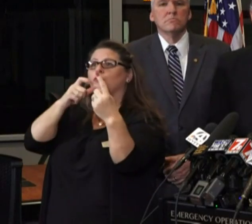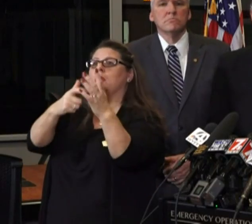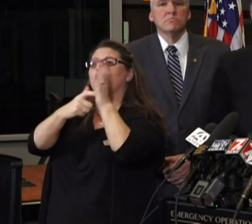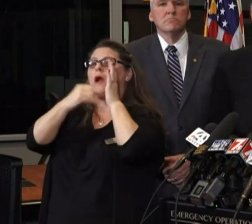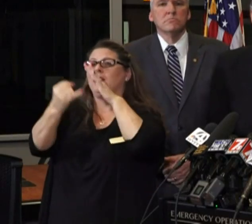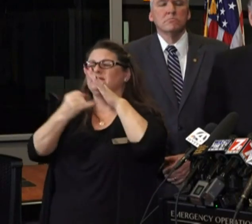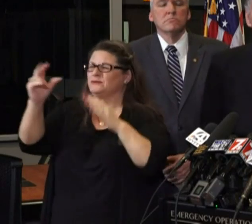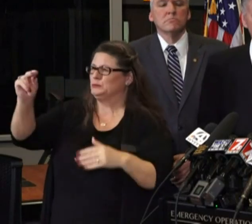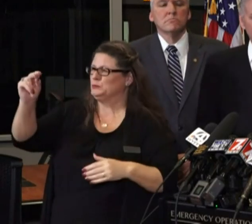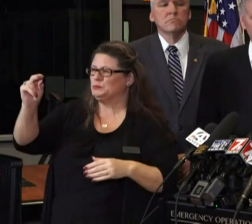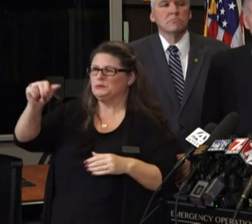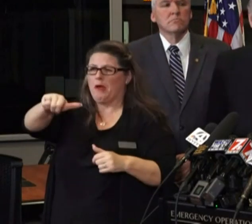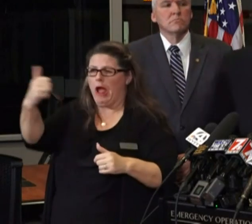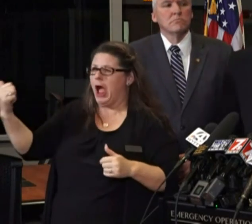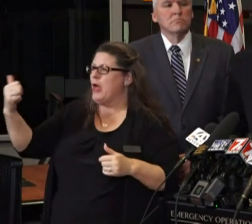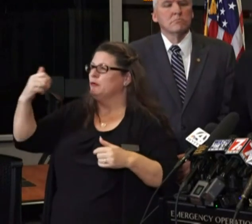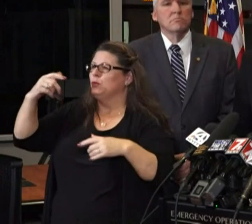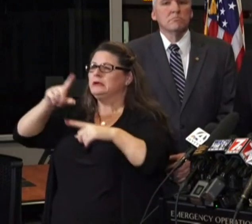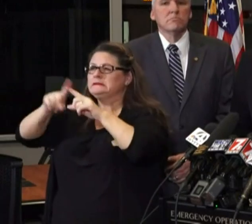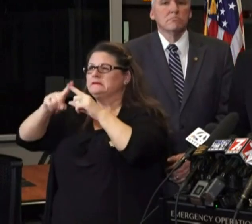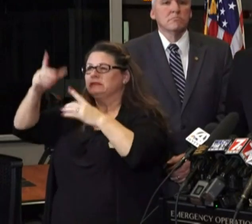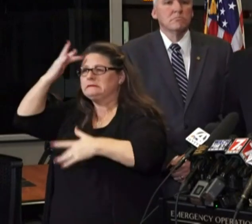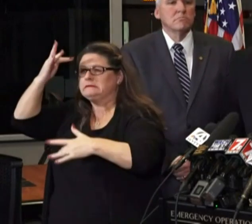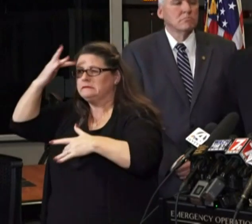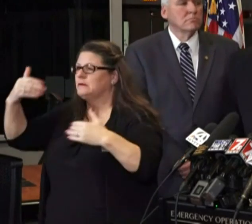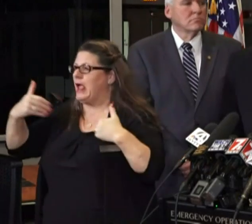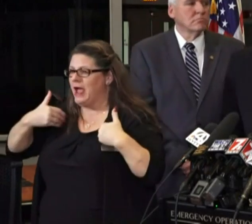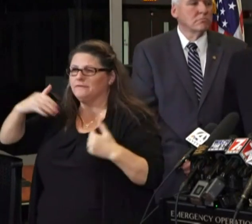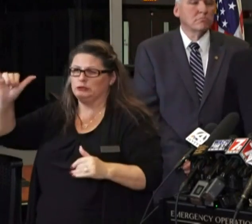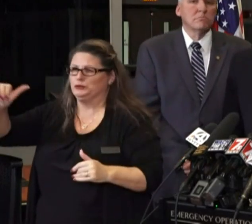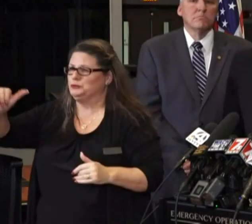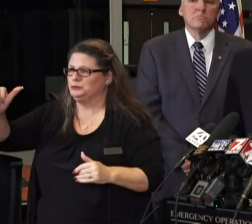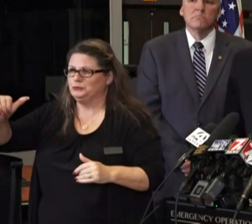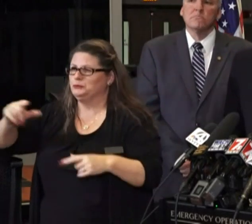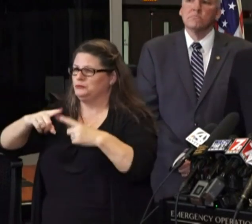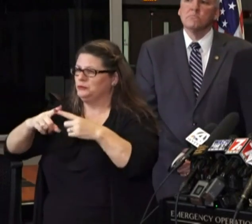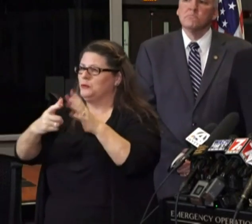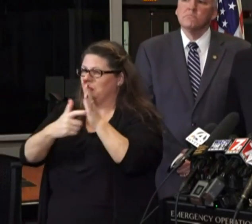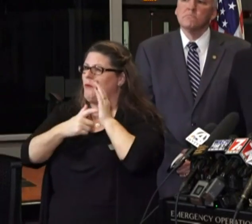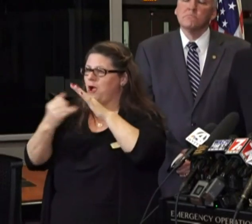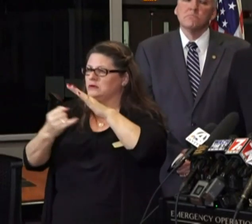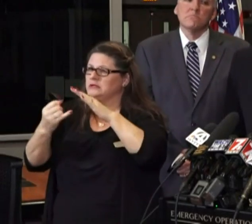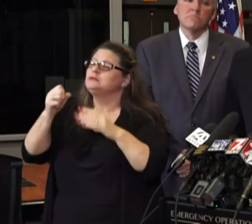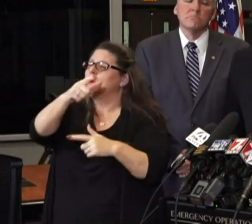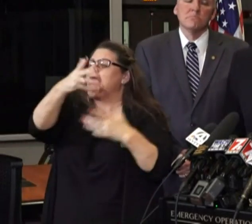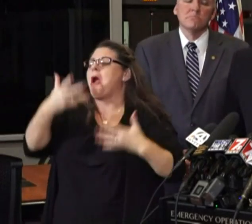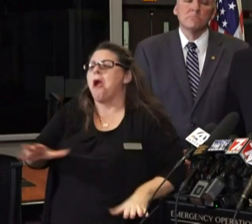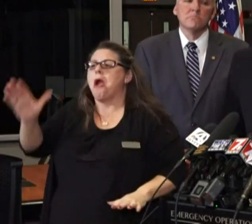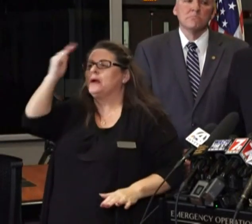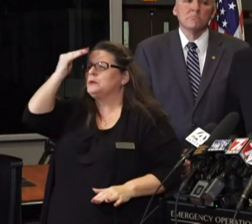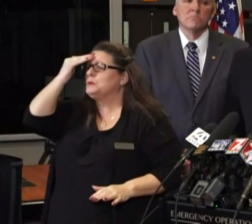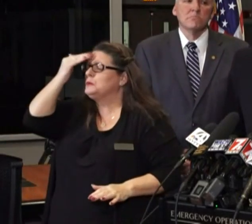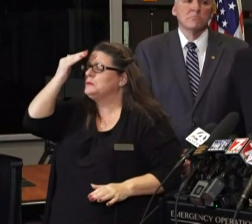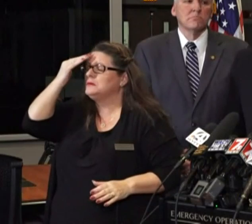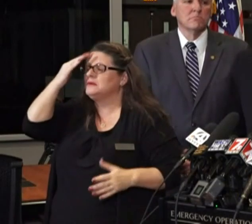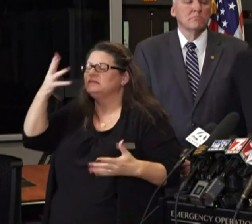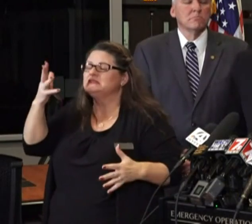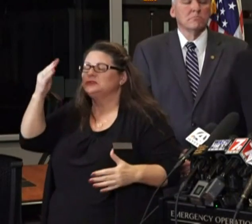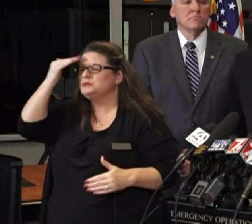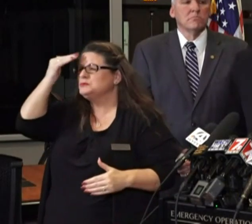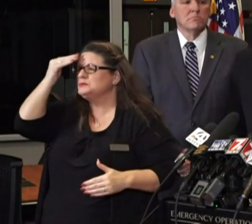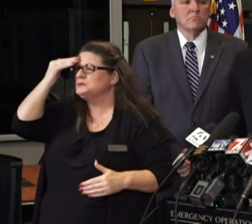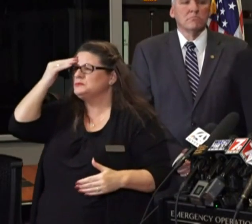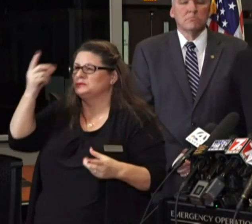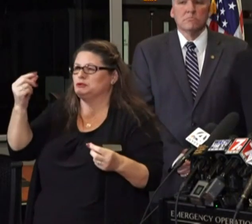patient. I think that's one of the main points we want to have with all the people is that the steps, the provisions,